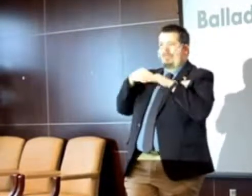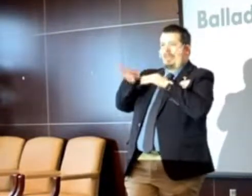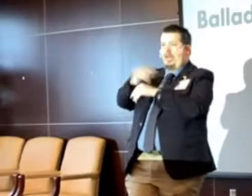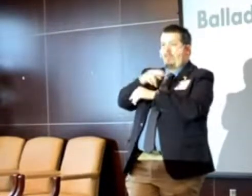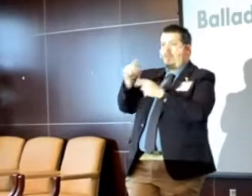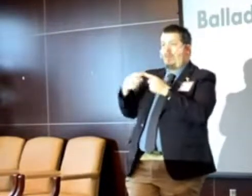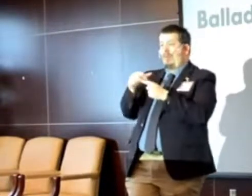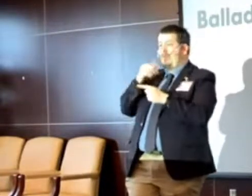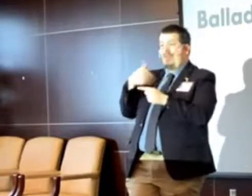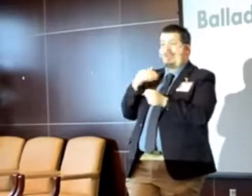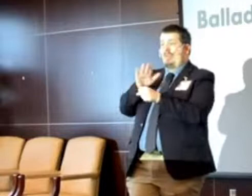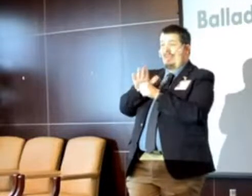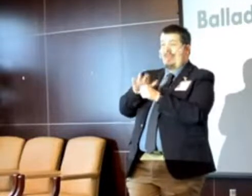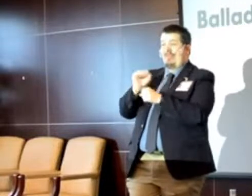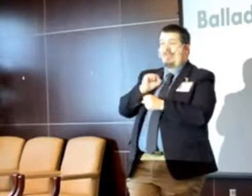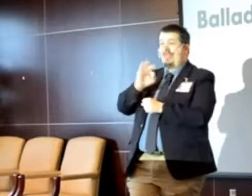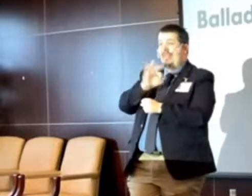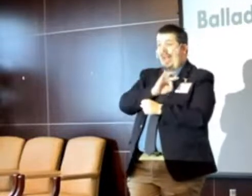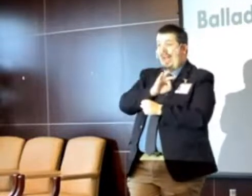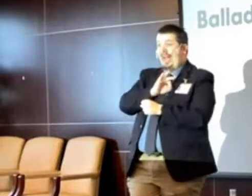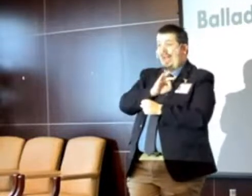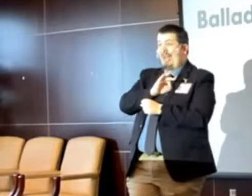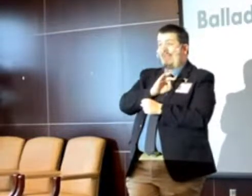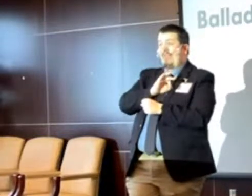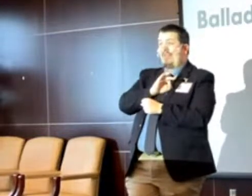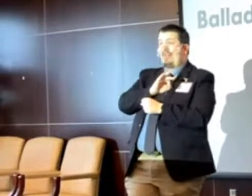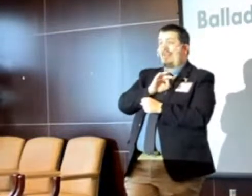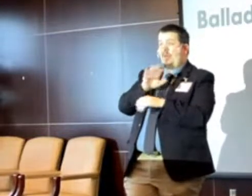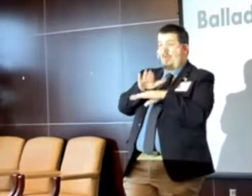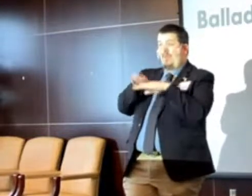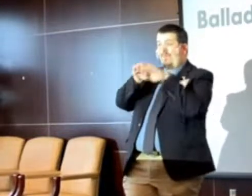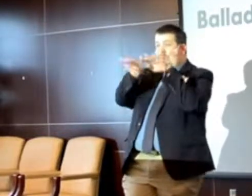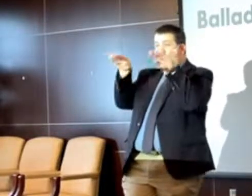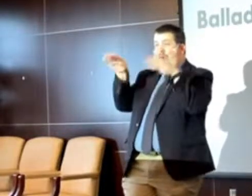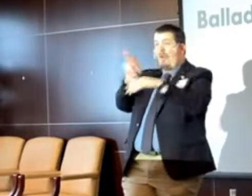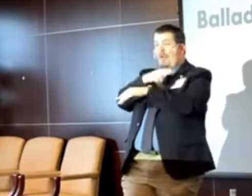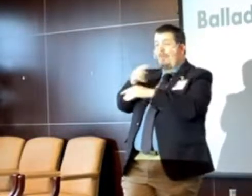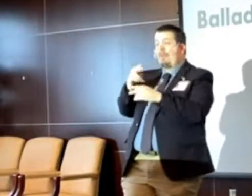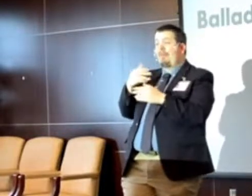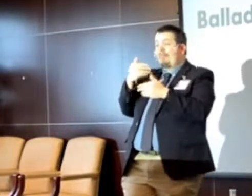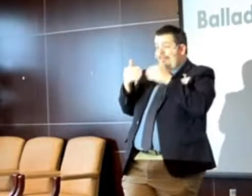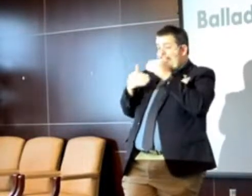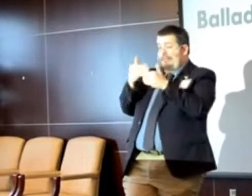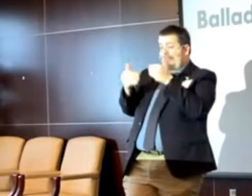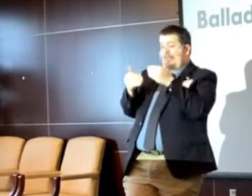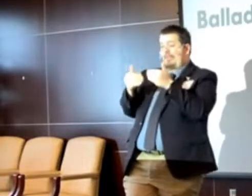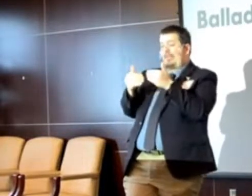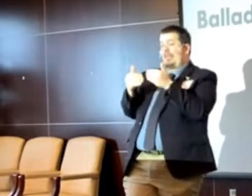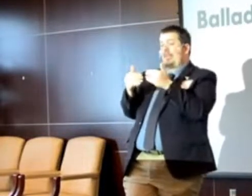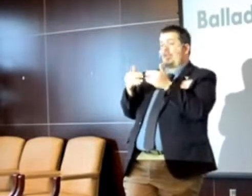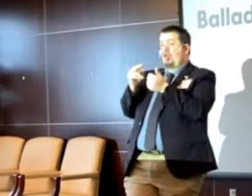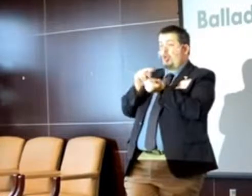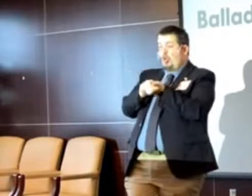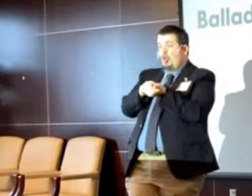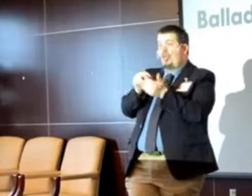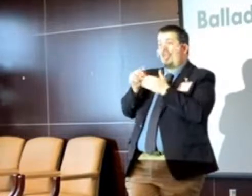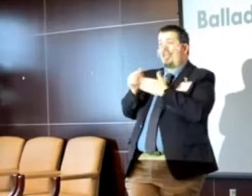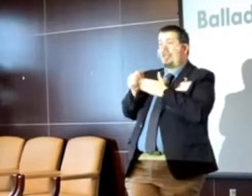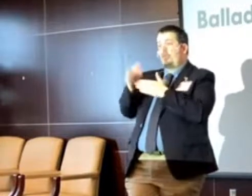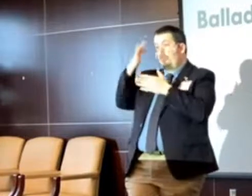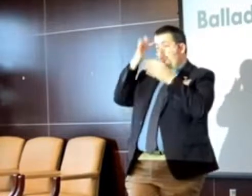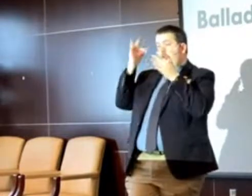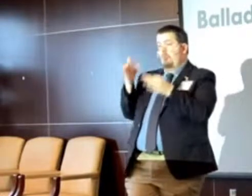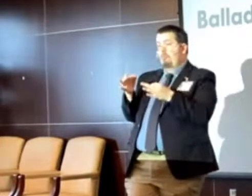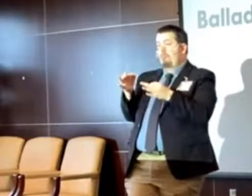you're short-staffed on the patient care floors, there's a point beyond which the nursing leadership will